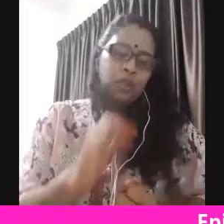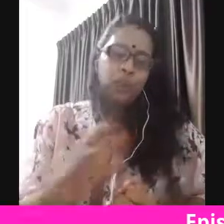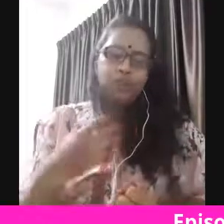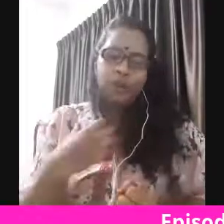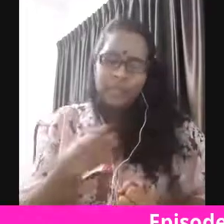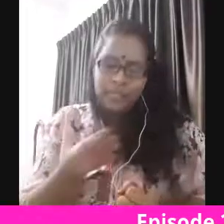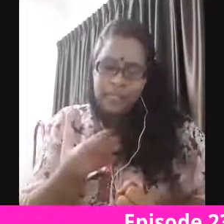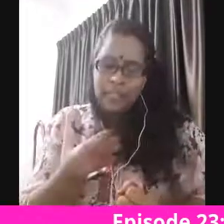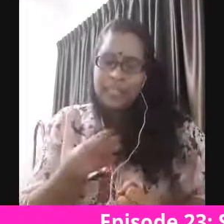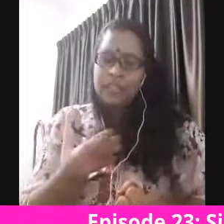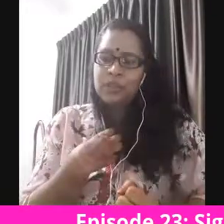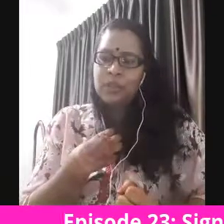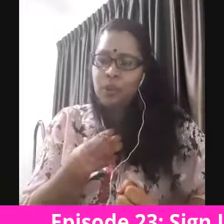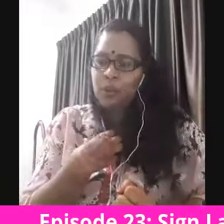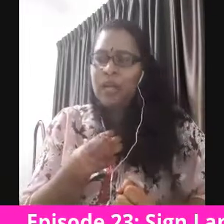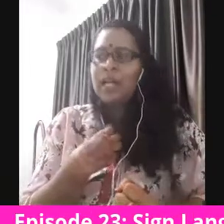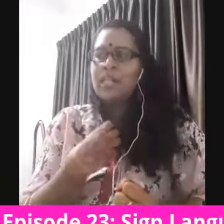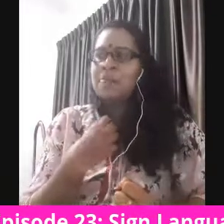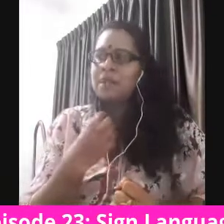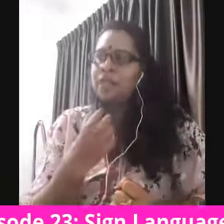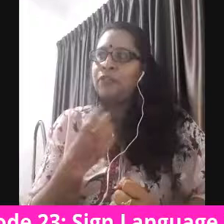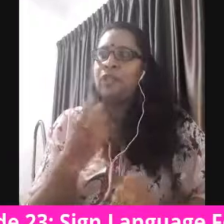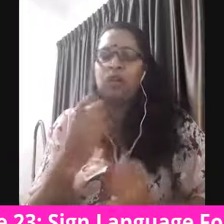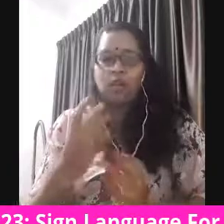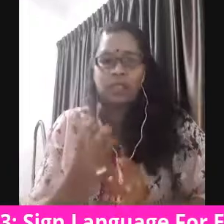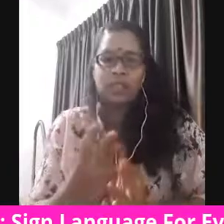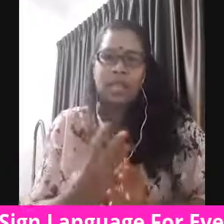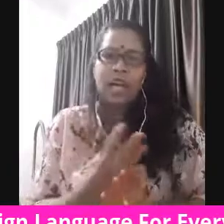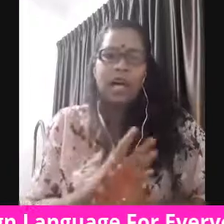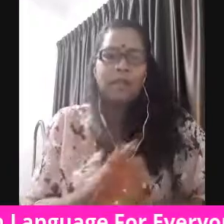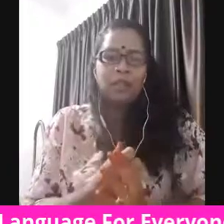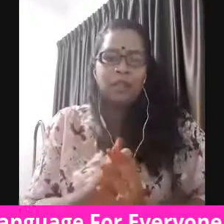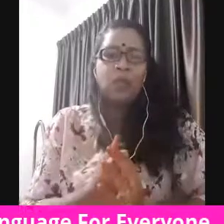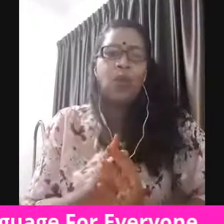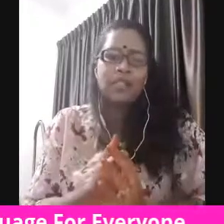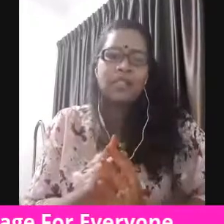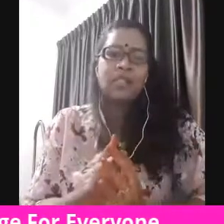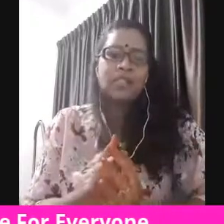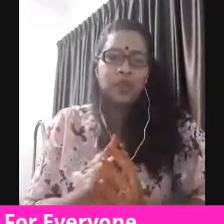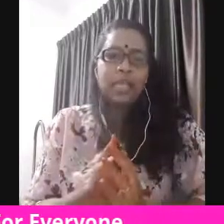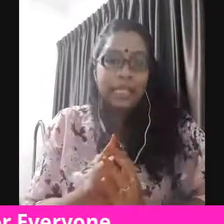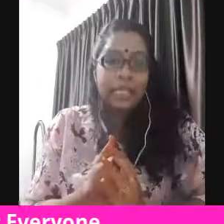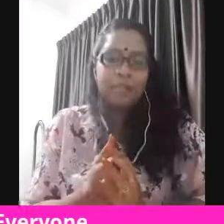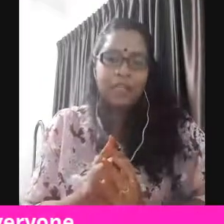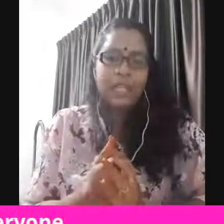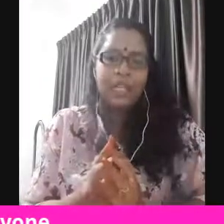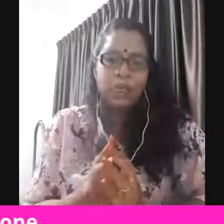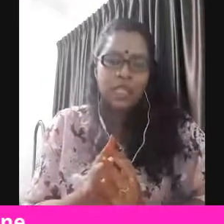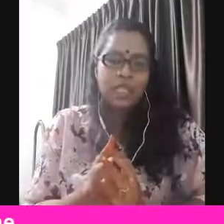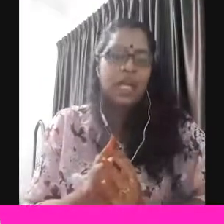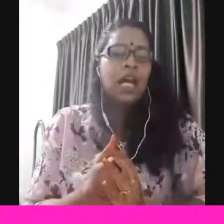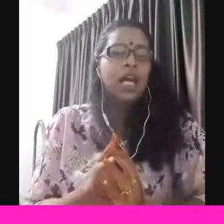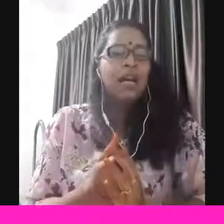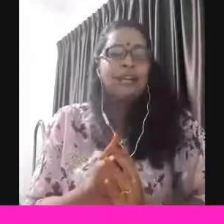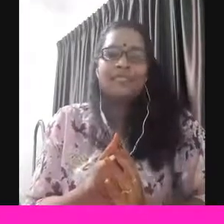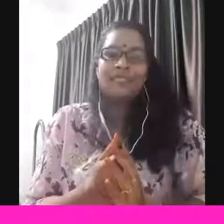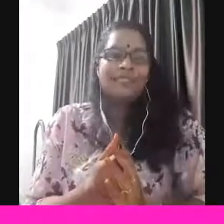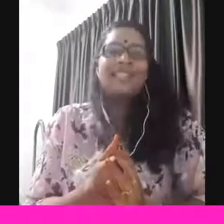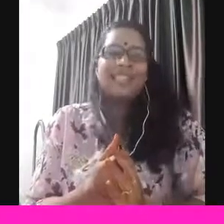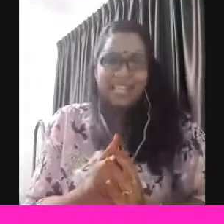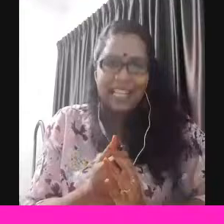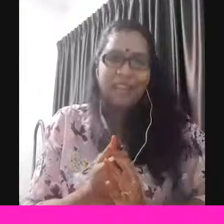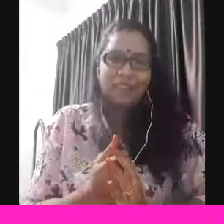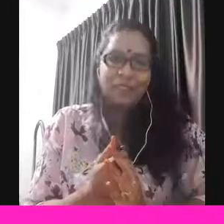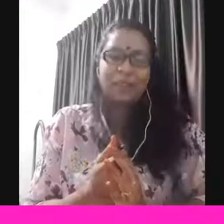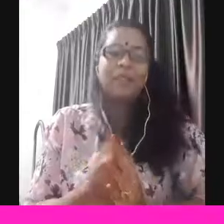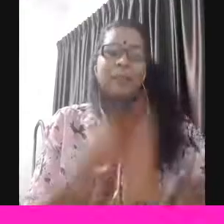that. So for us, there is no specific courses, because once you learn about sign language,